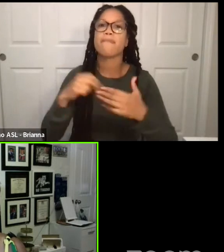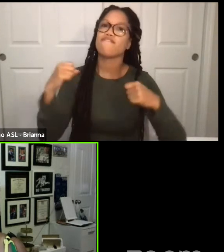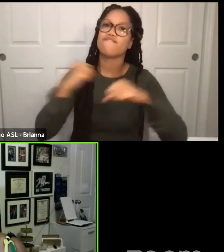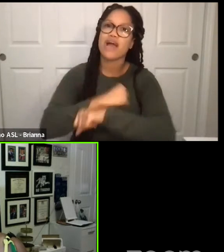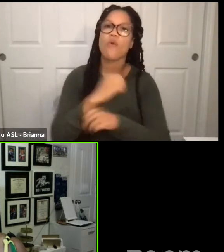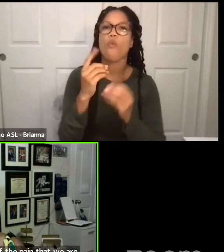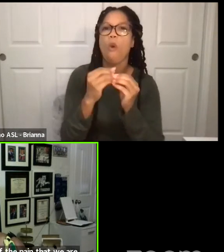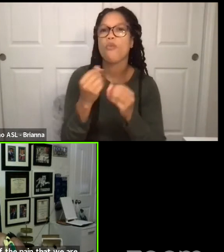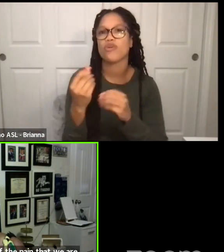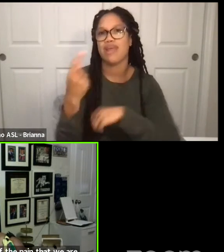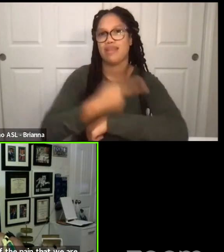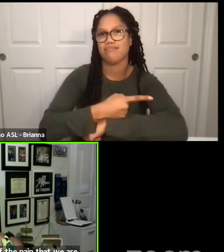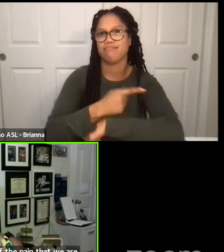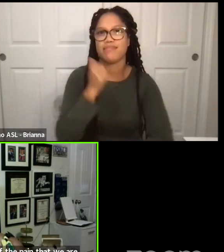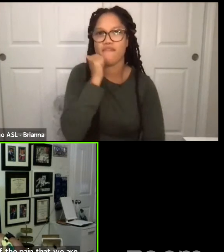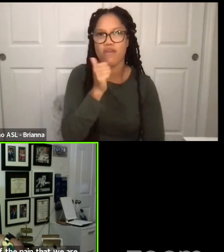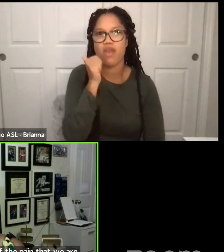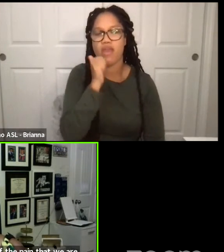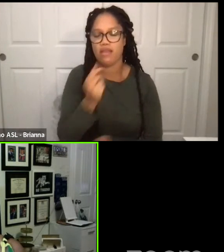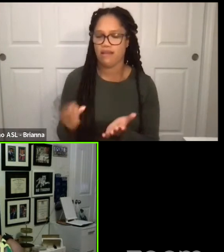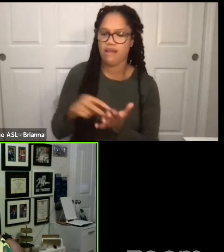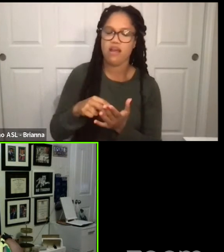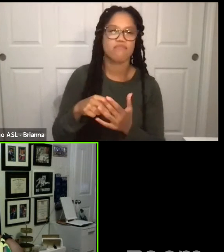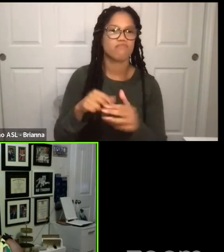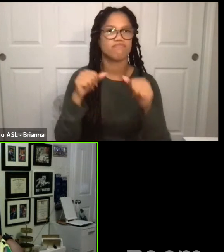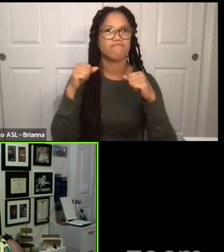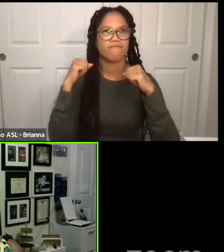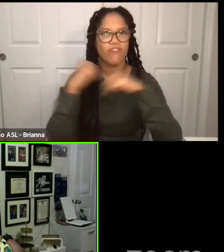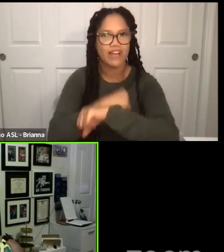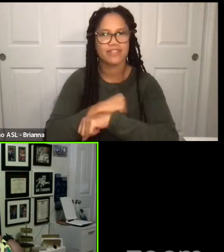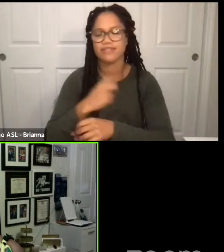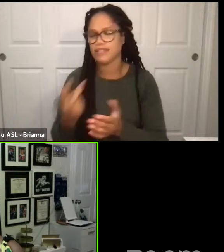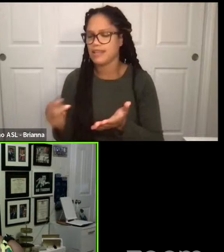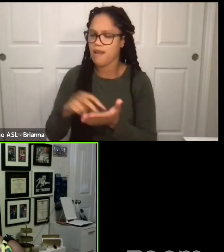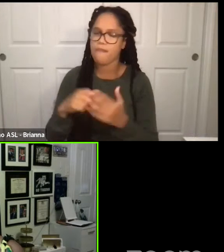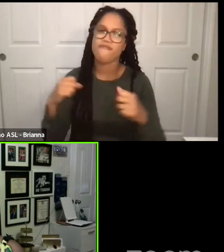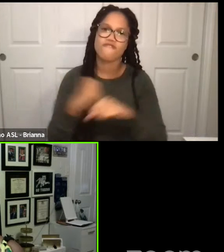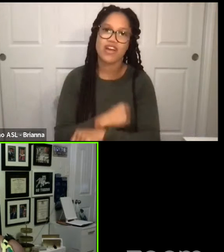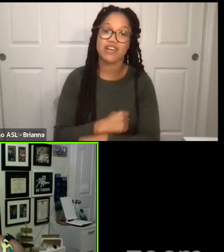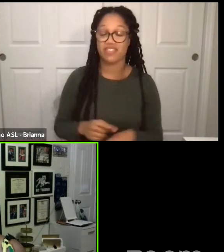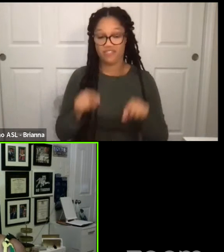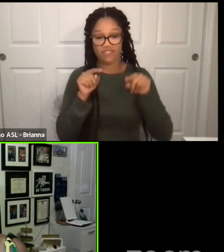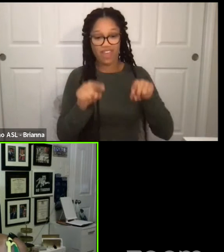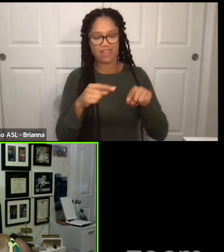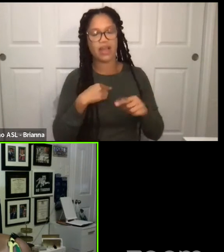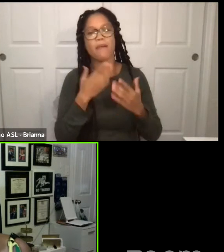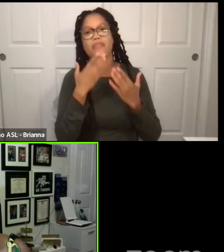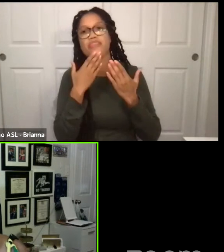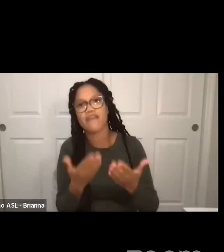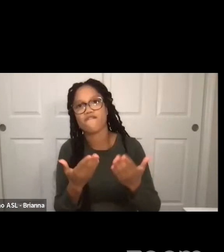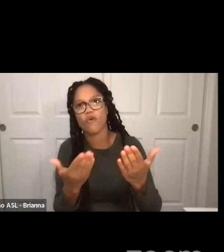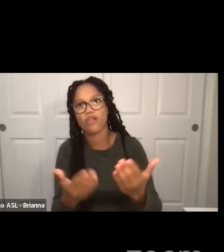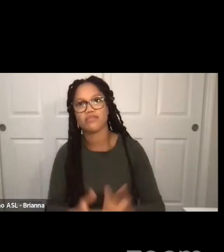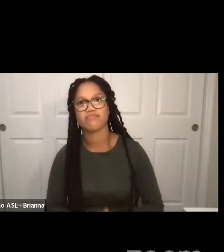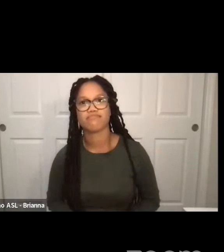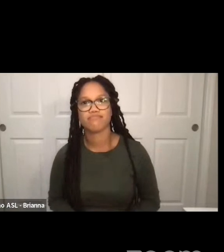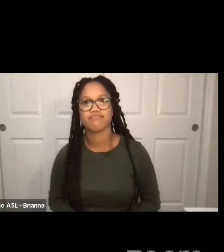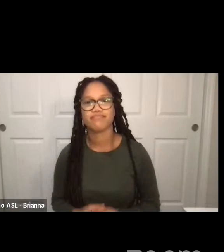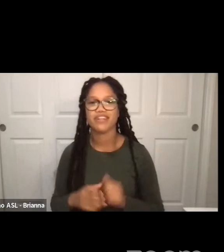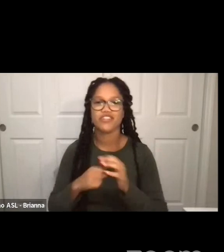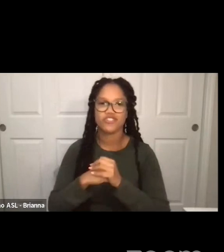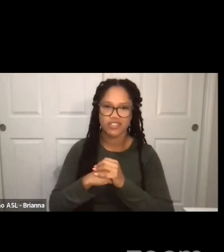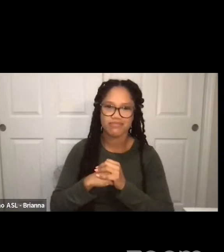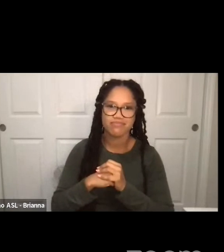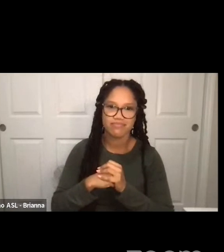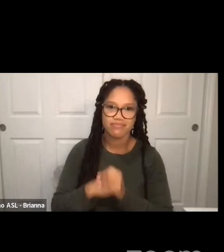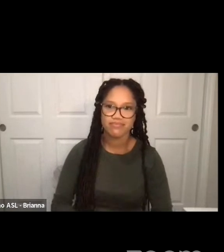fight. So that's what I'm thankful for. That's a shame. That's a shame.